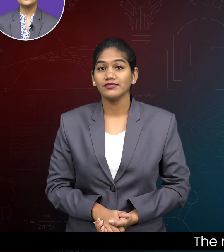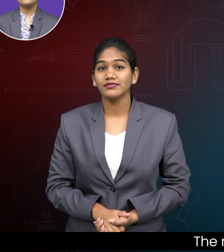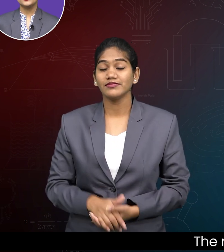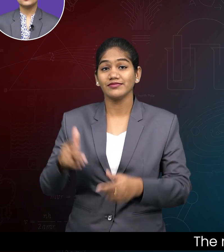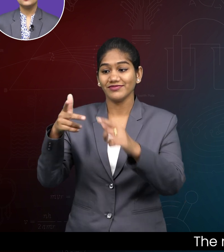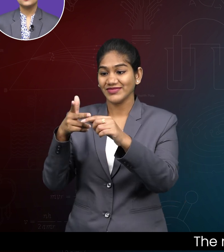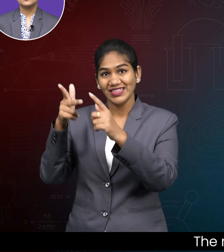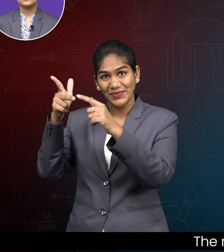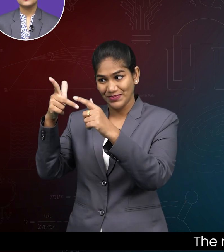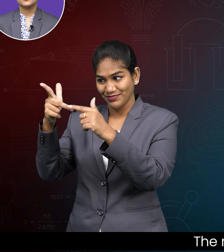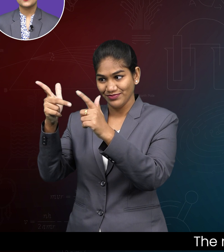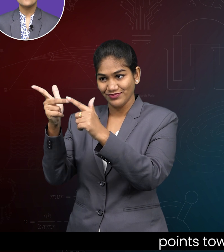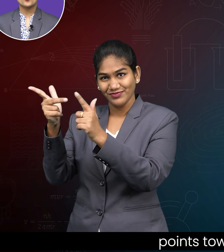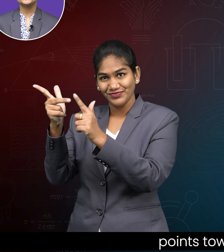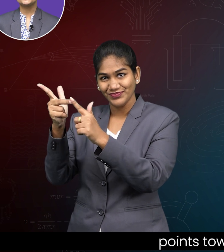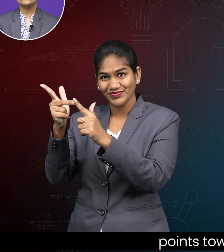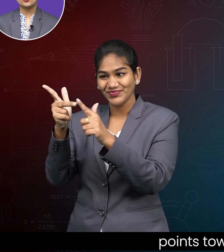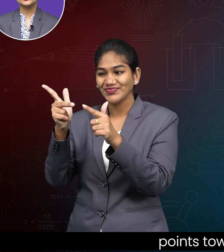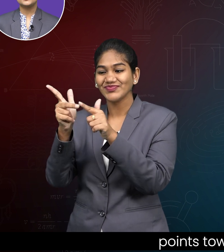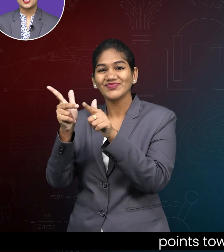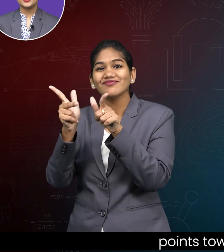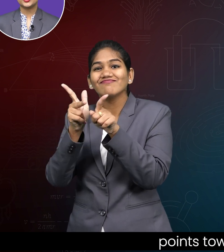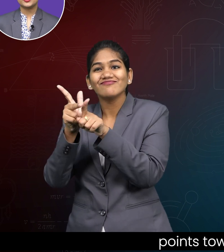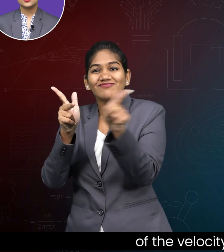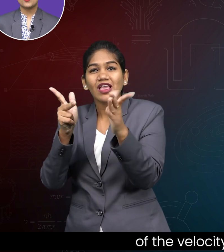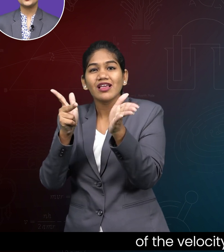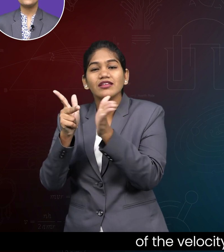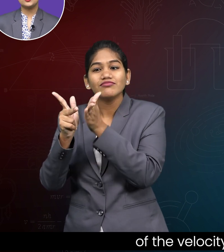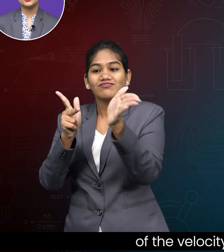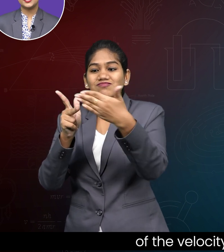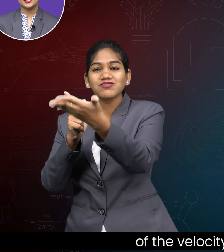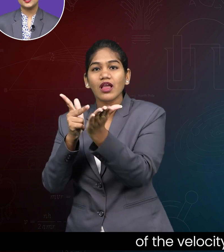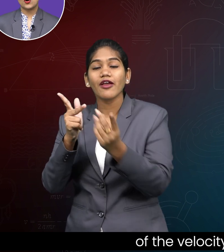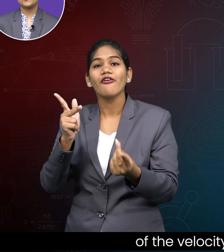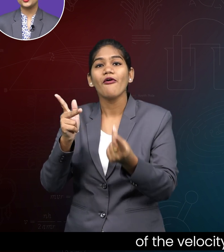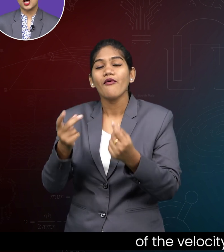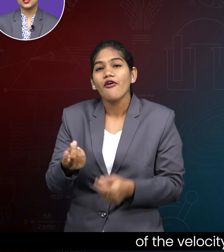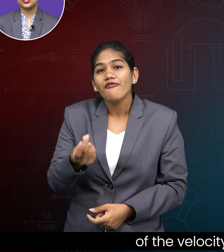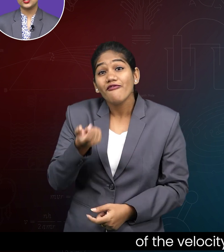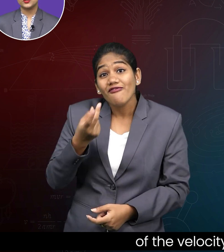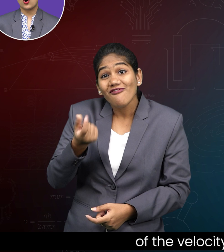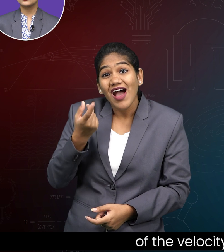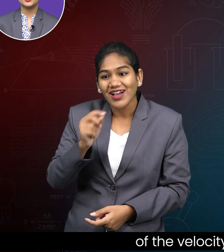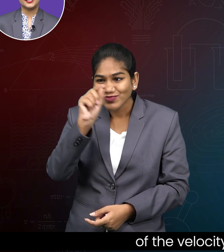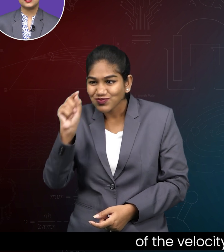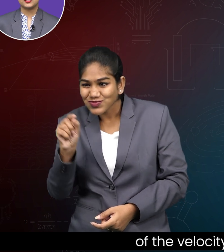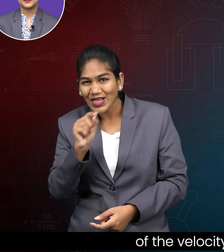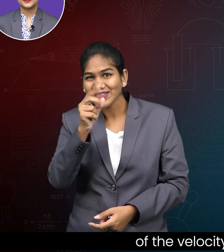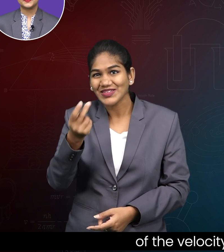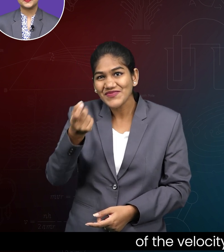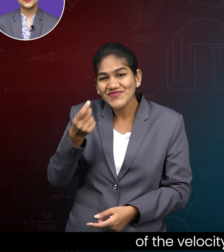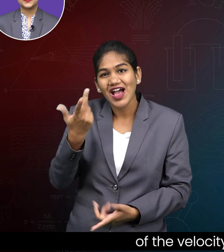The middle finger points towards the direction of the velocity of charge or